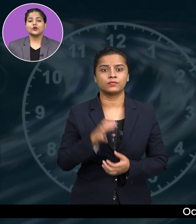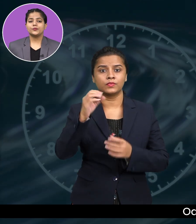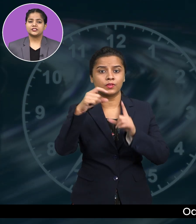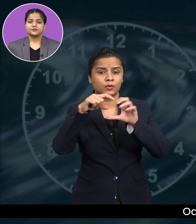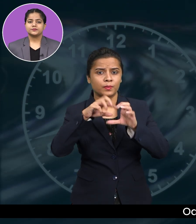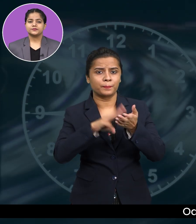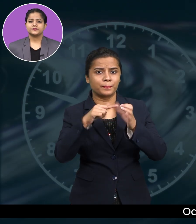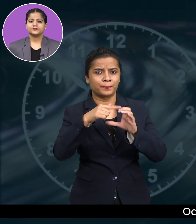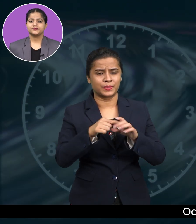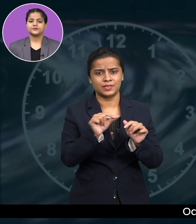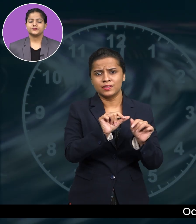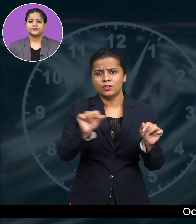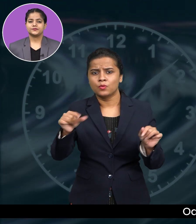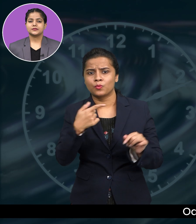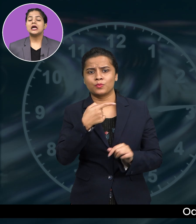Odometer,